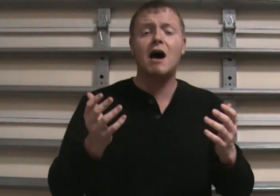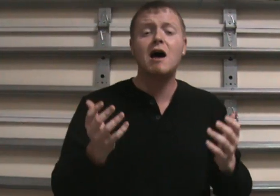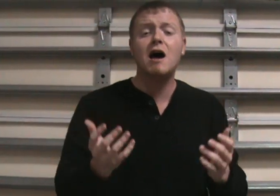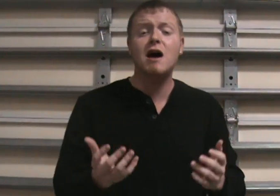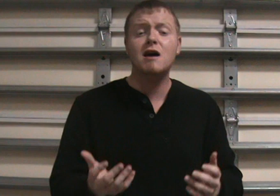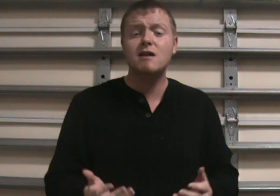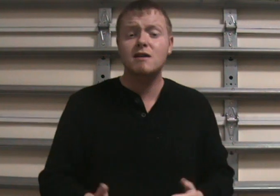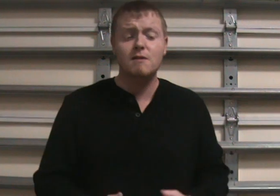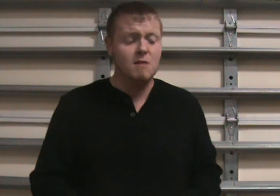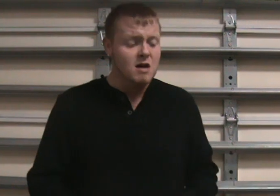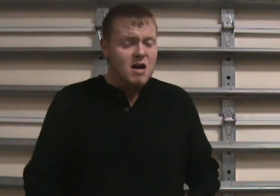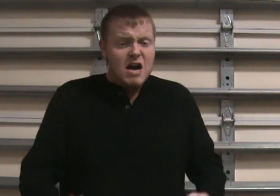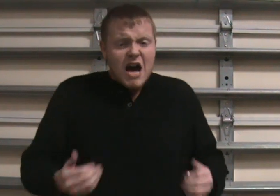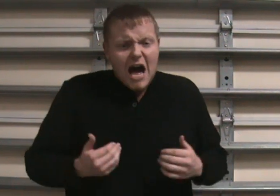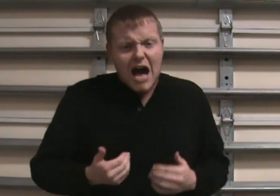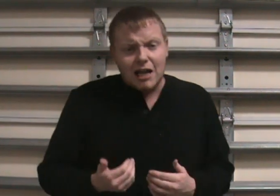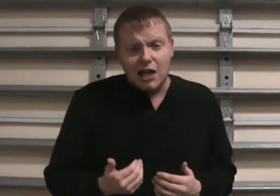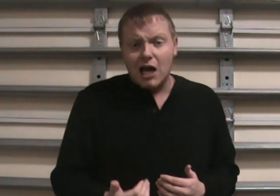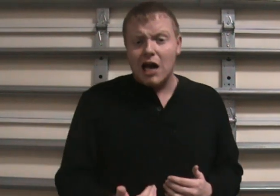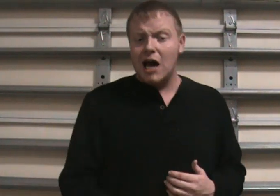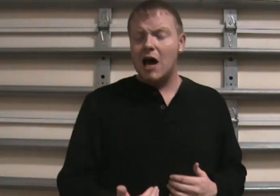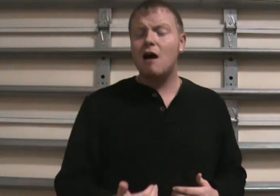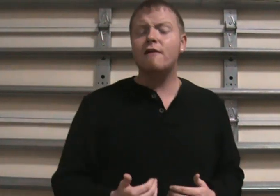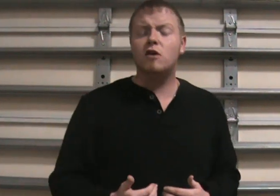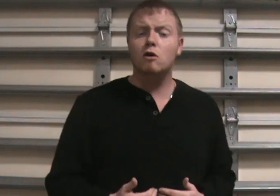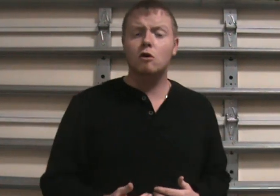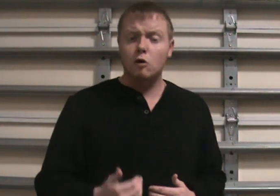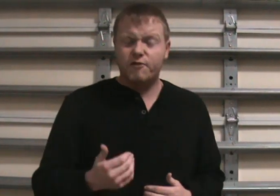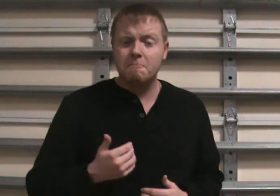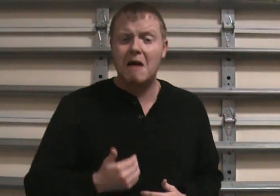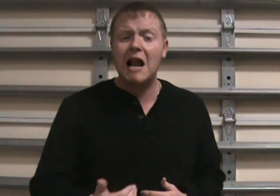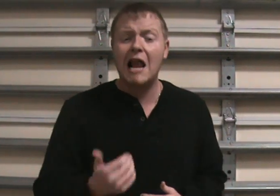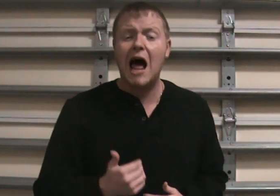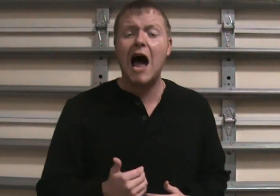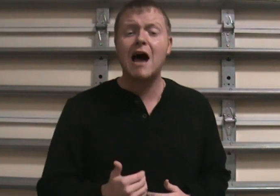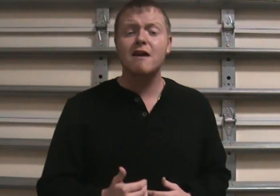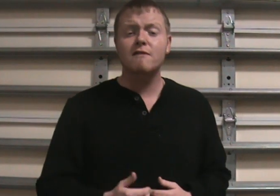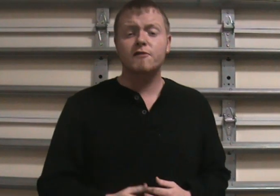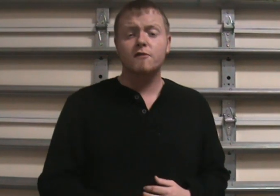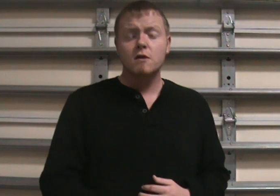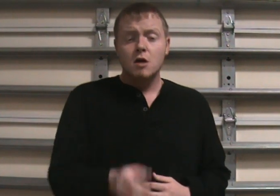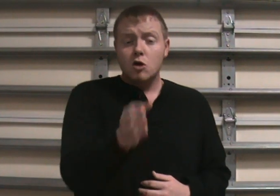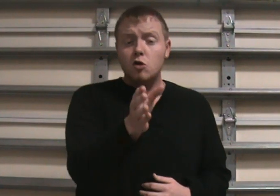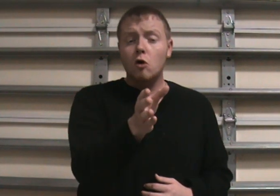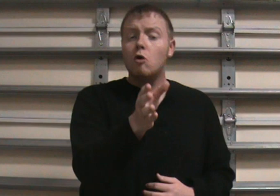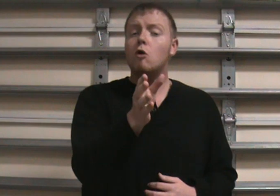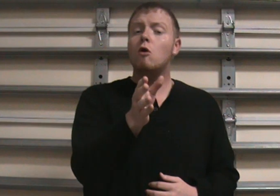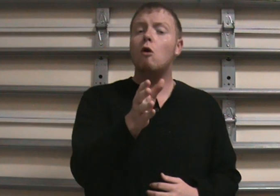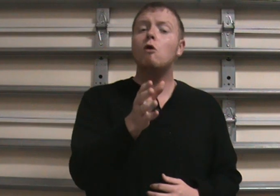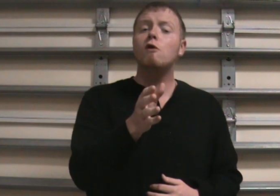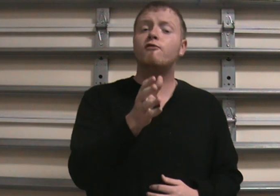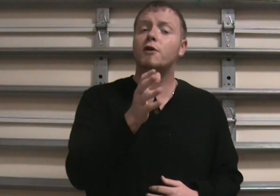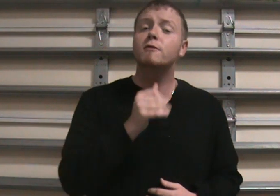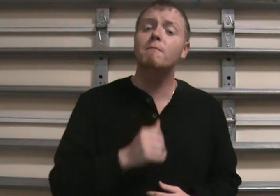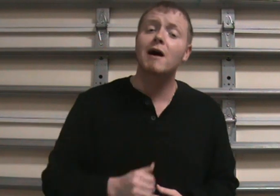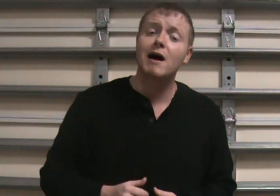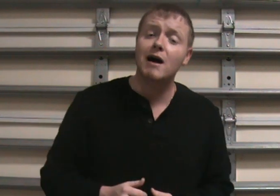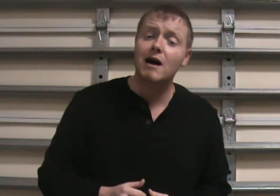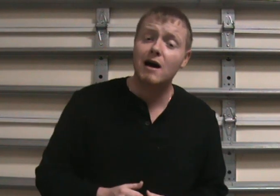I love you for my life. You're a friend of mine.